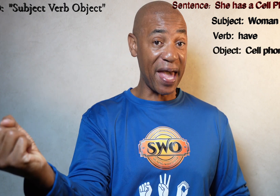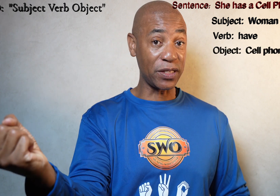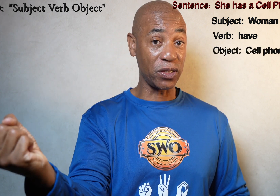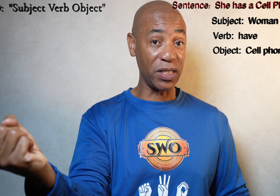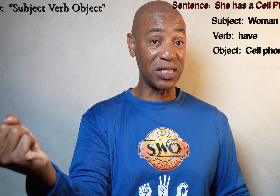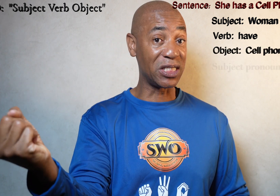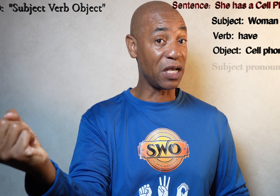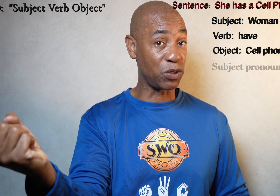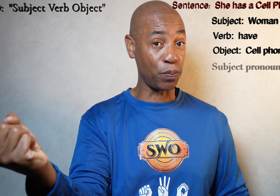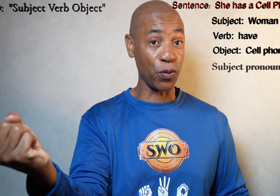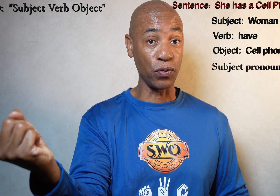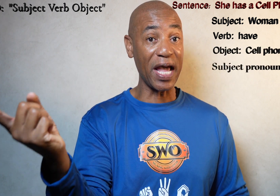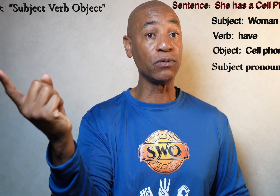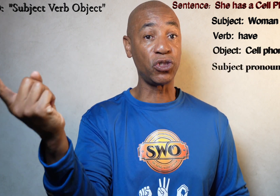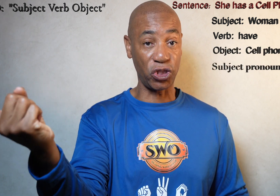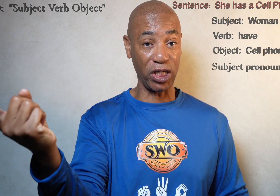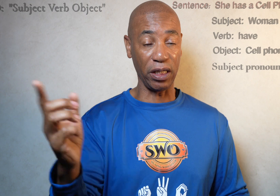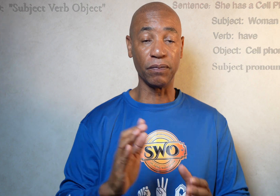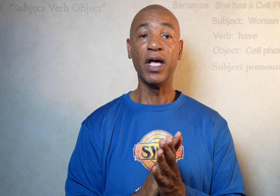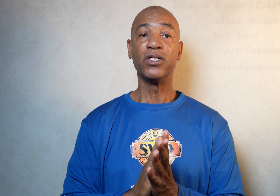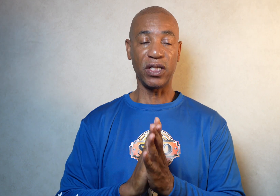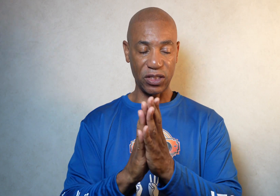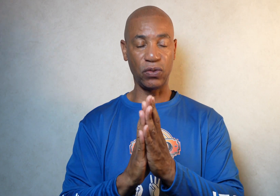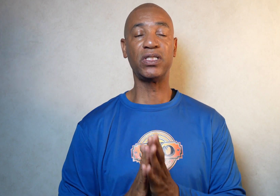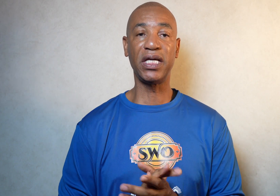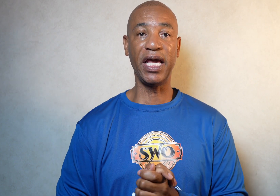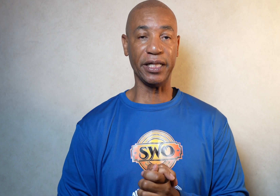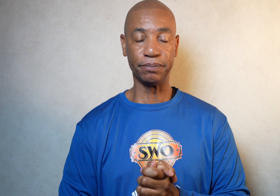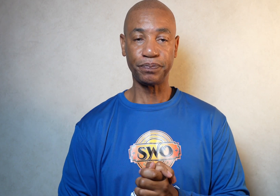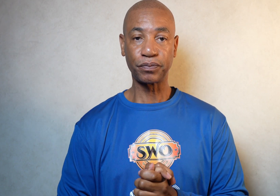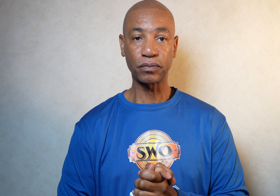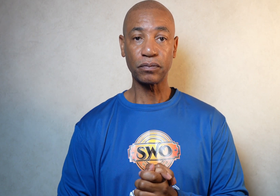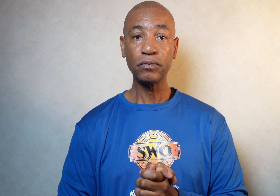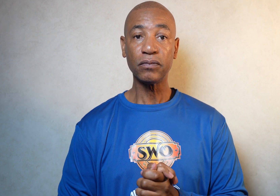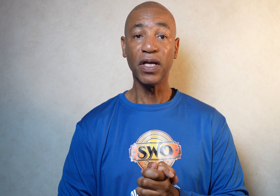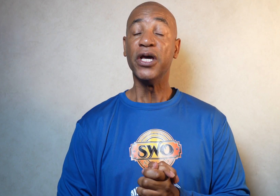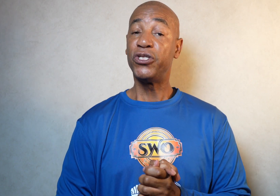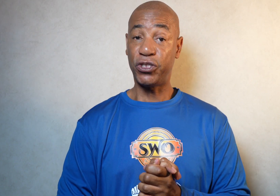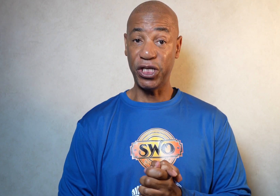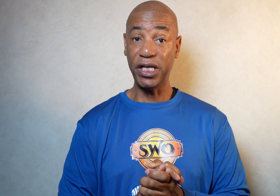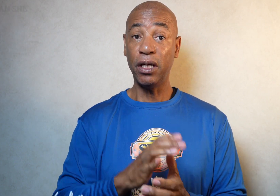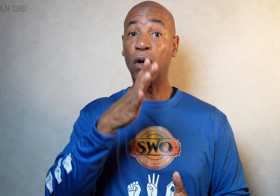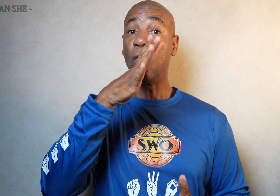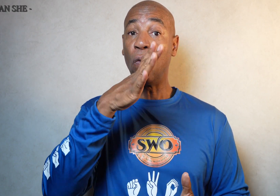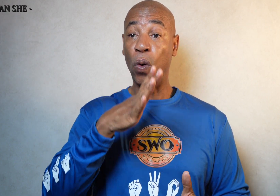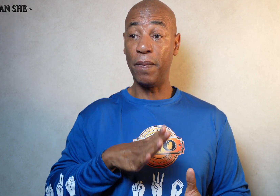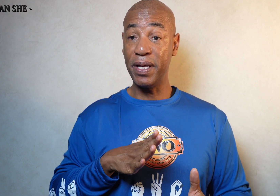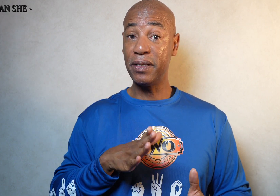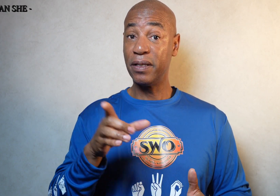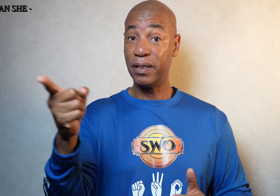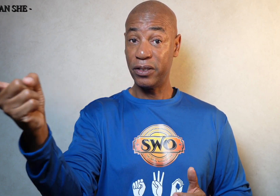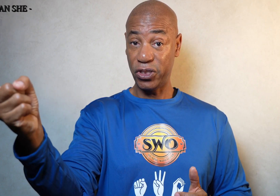to the subject pronoun she. So let's do this again. She, woman,